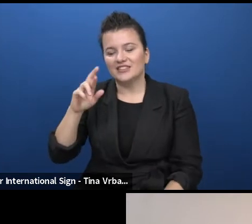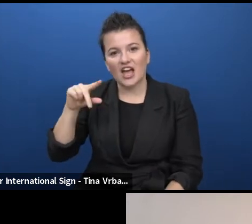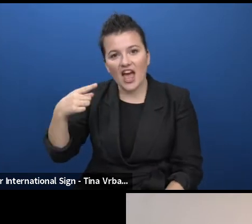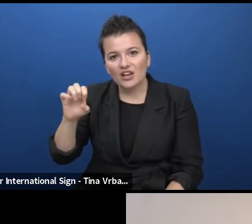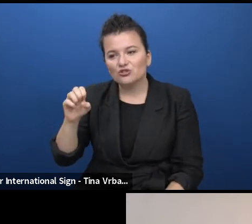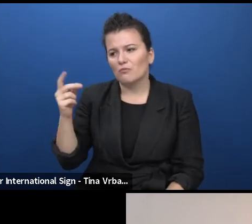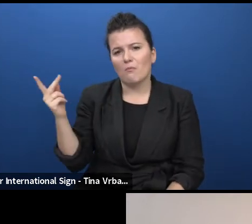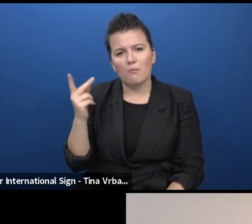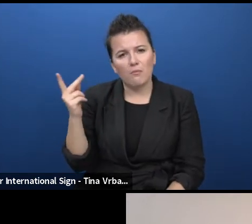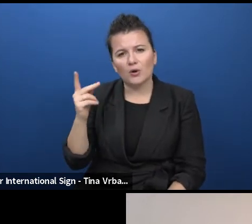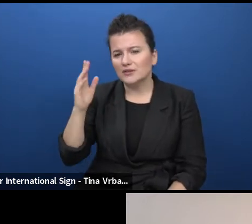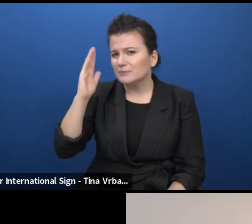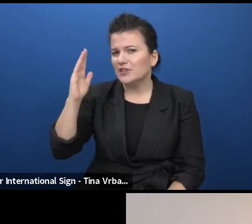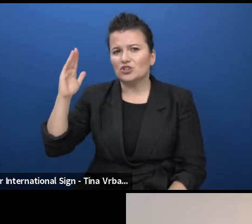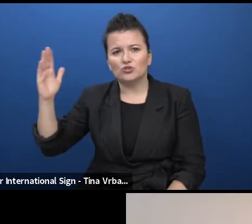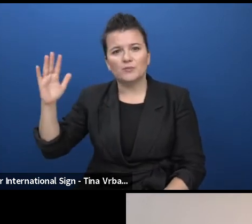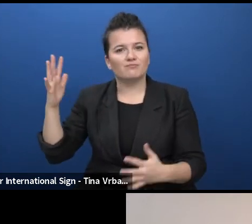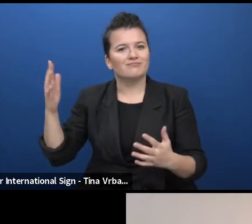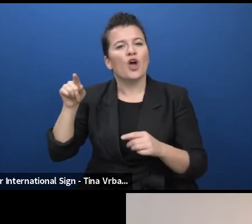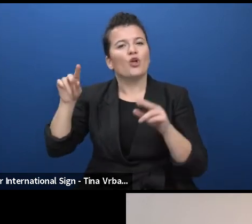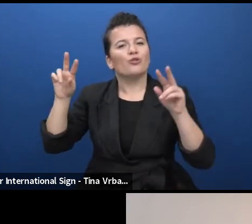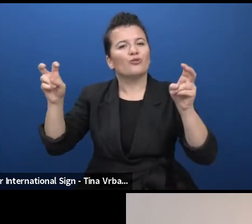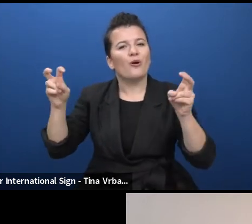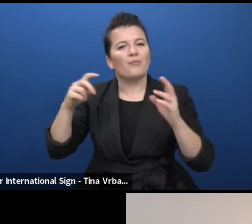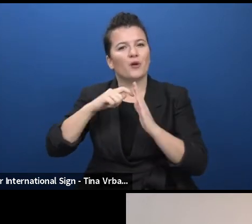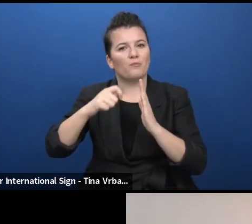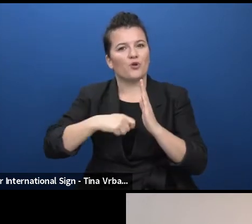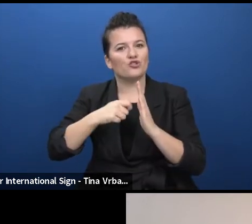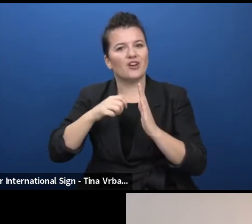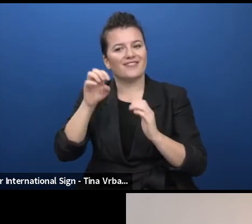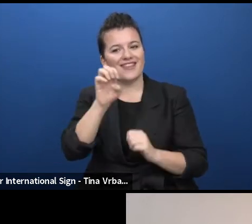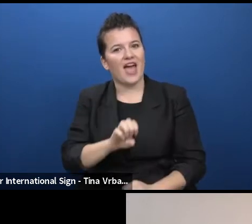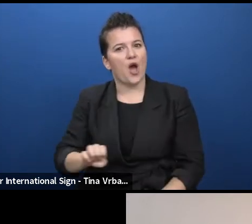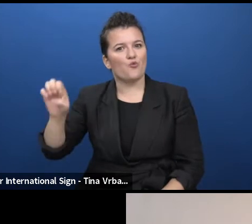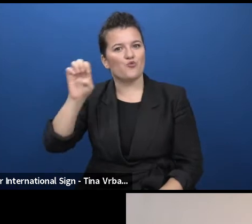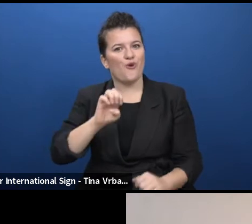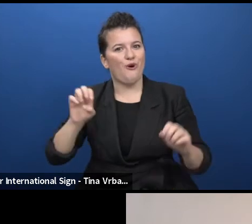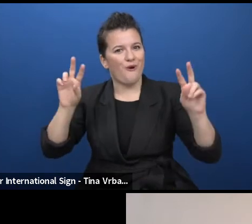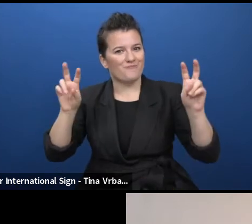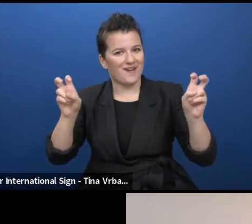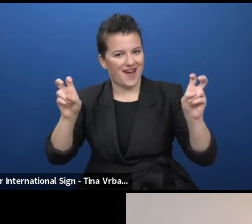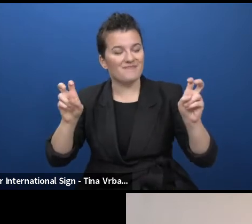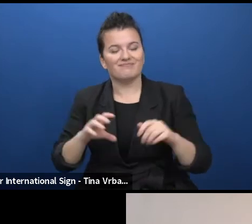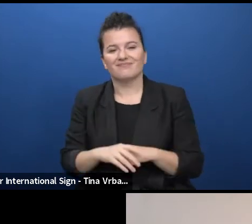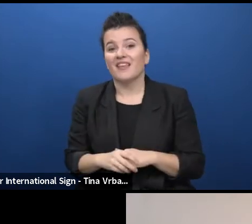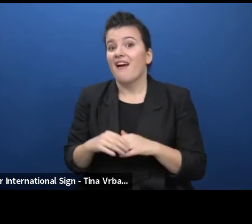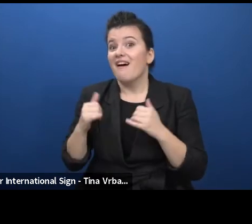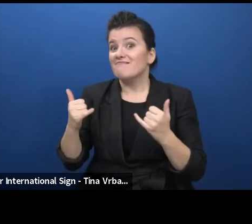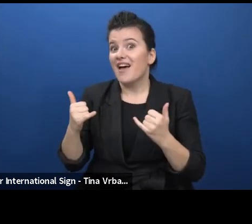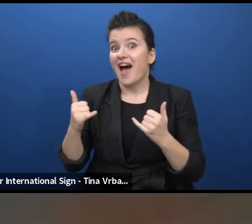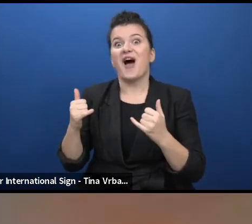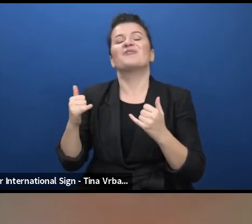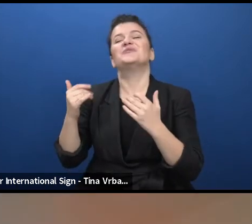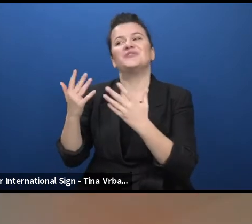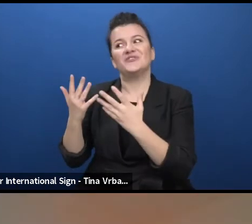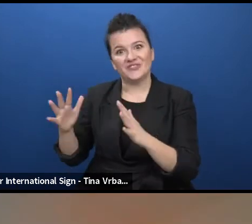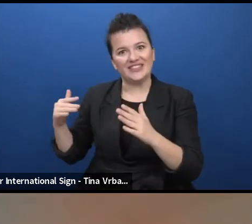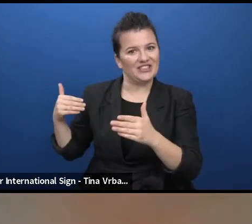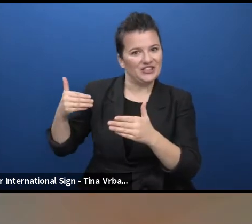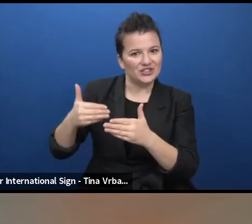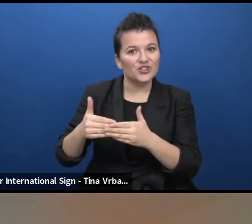speeches about Project Europa. We will now pass on to the first sessions of this European